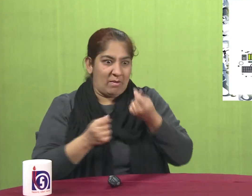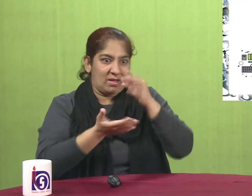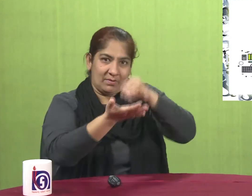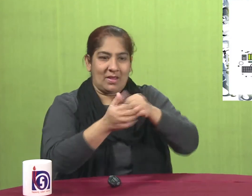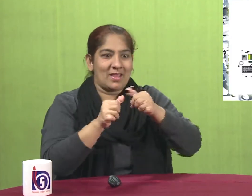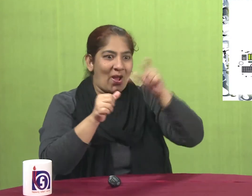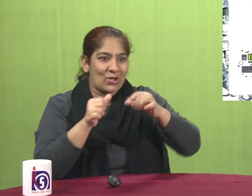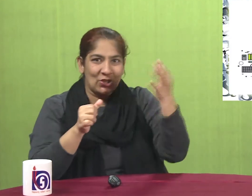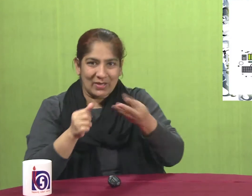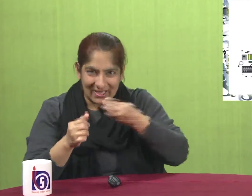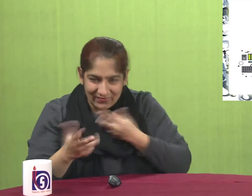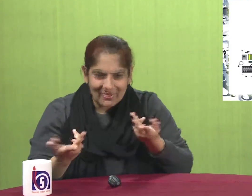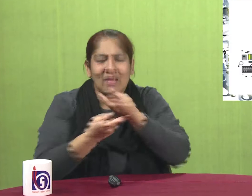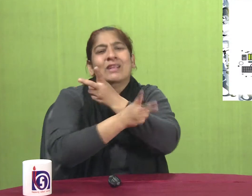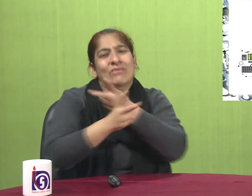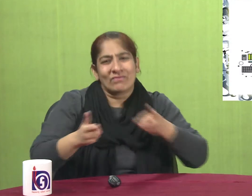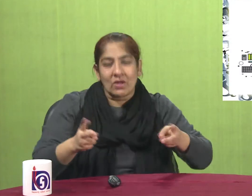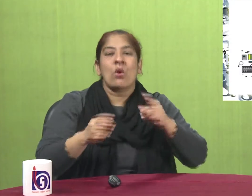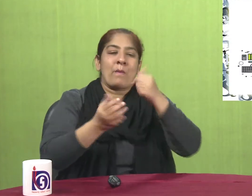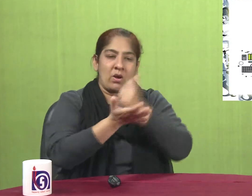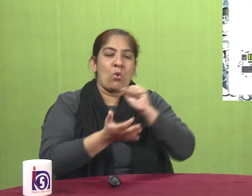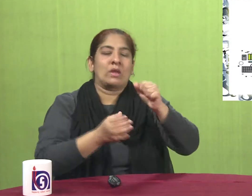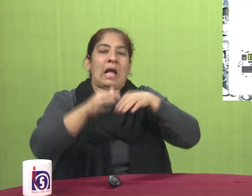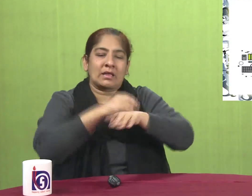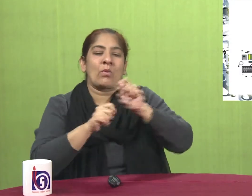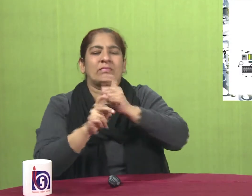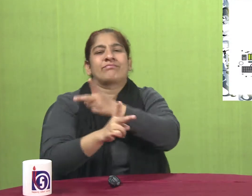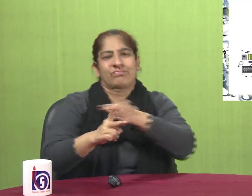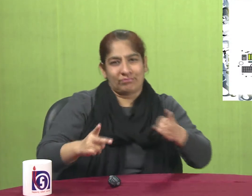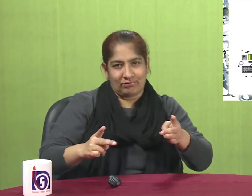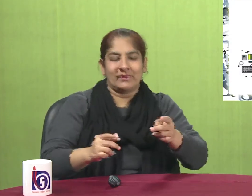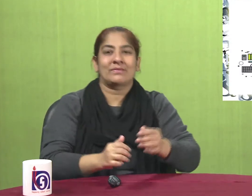account, you can deposit your money, you can open a new account where you keep your money.